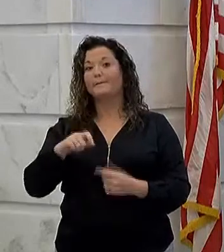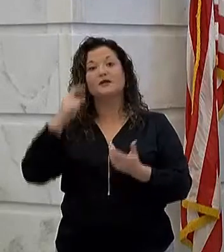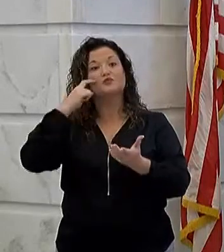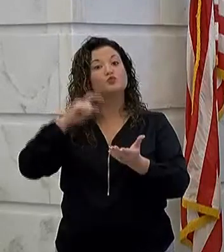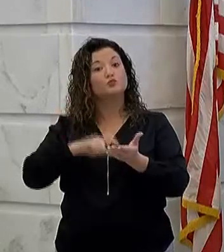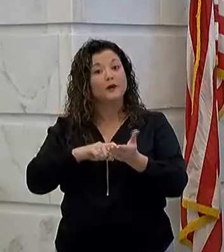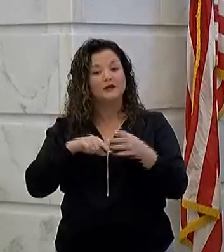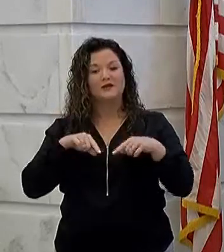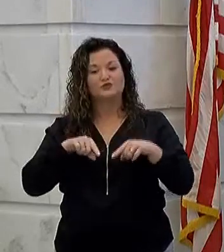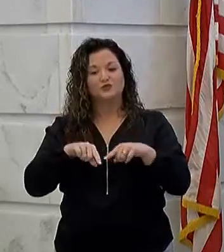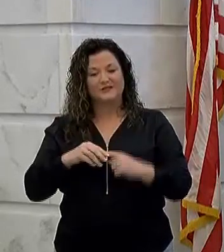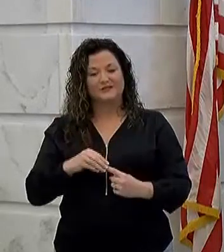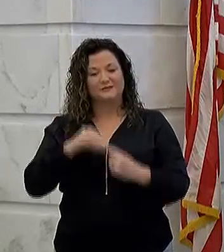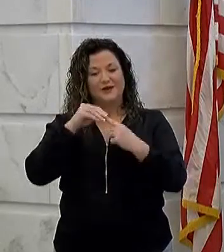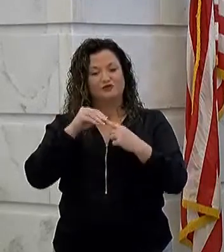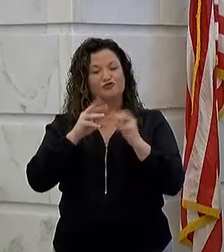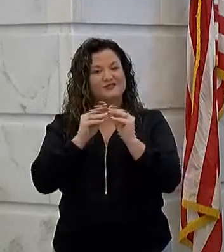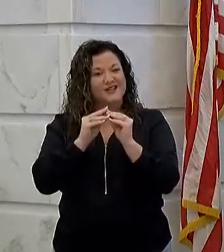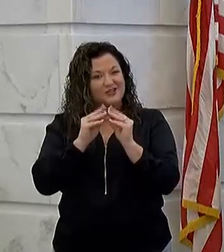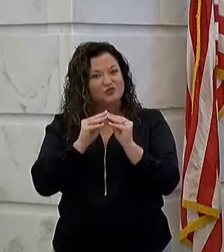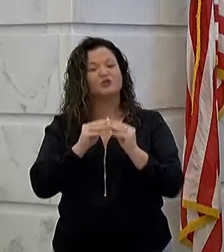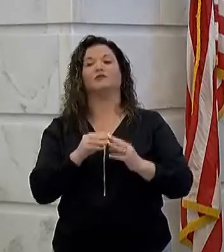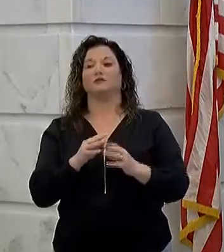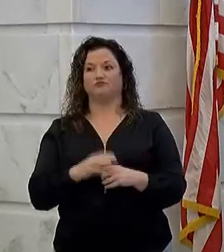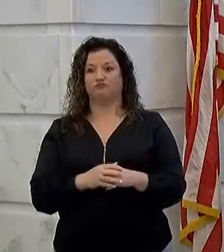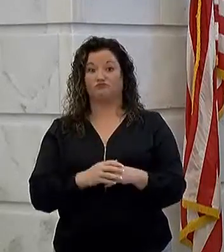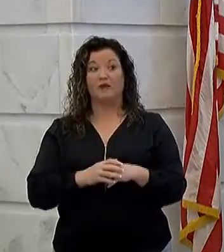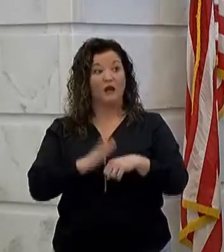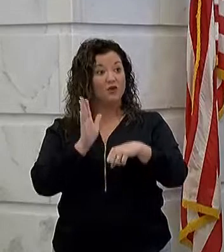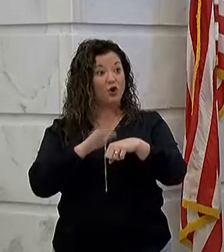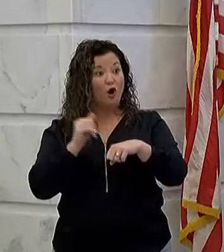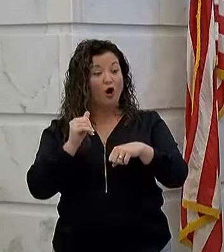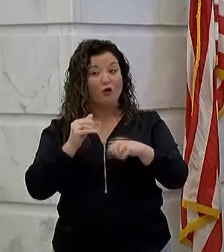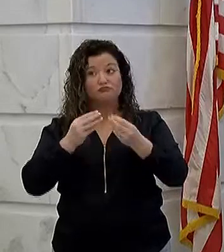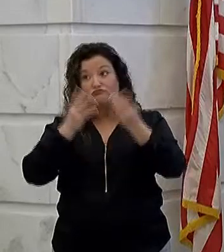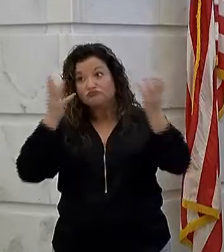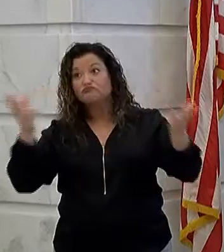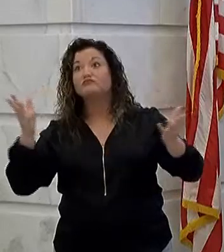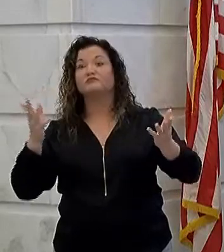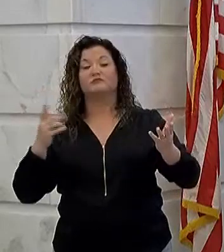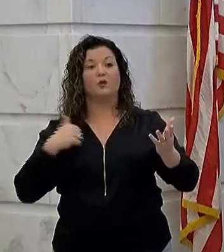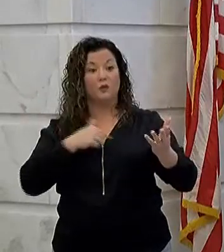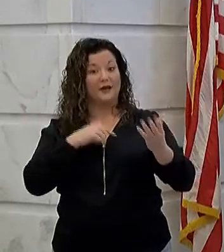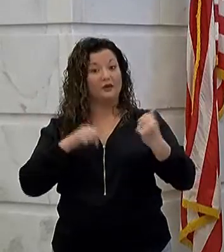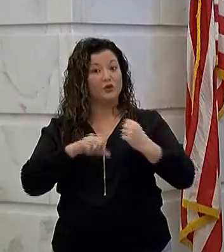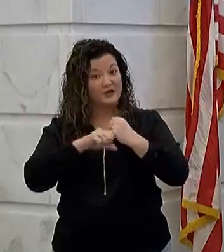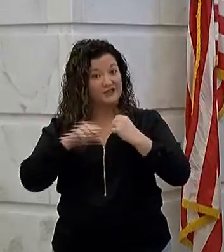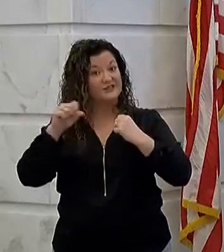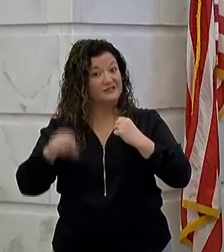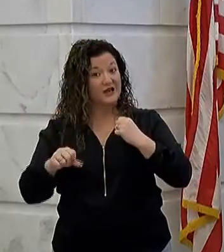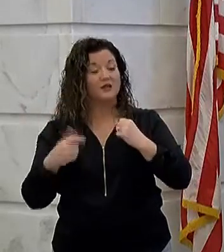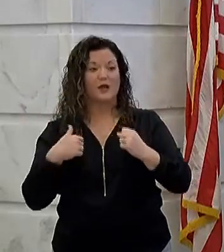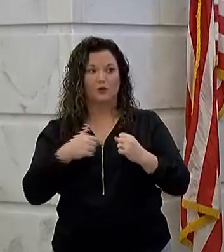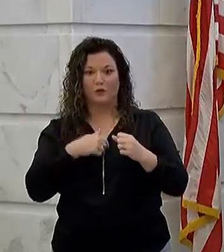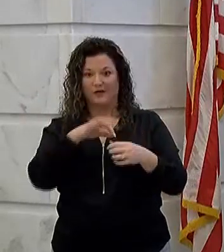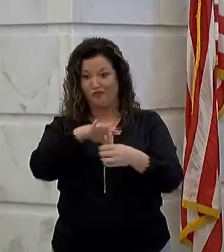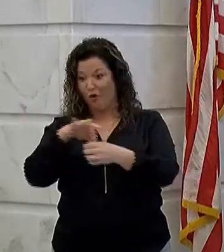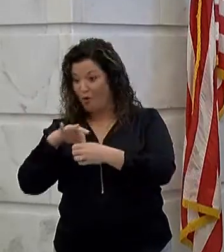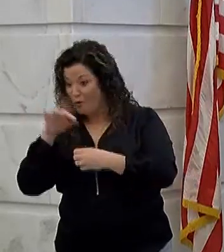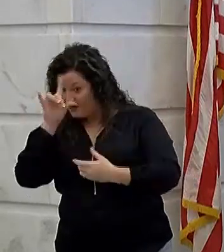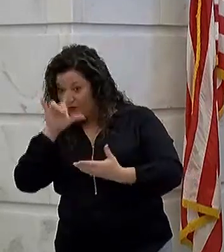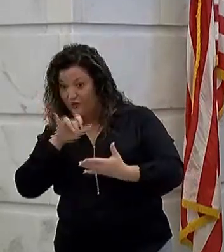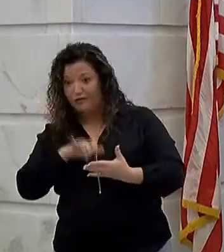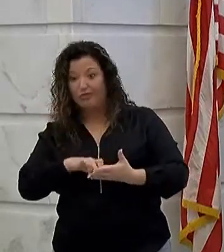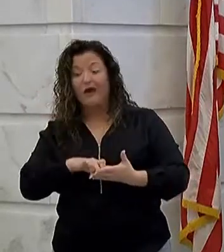in a special session, there is a call that's put out. Now, there is a process to extend, and we took votes on